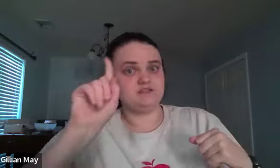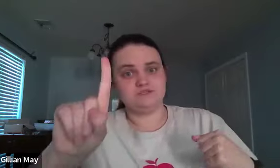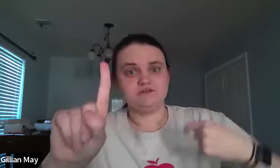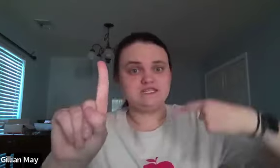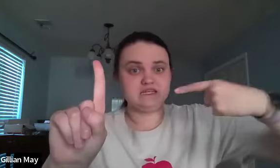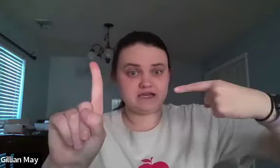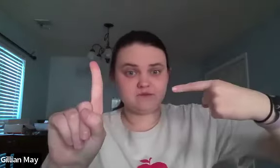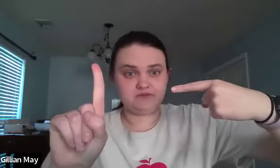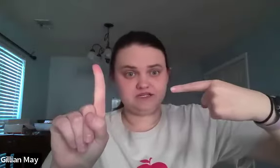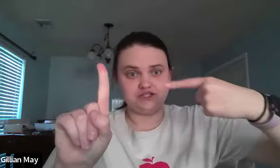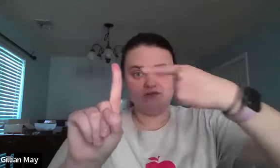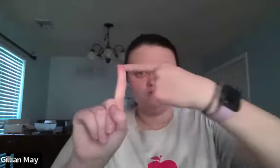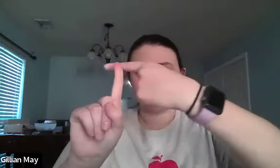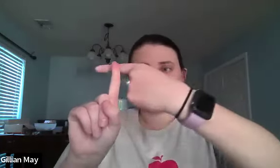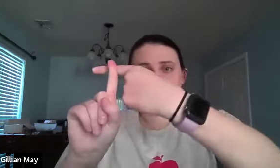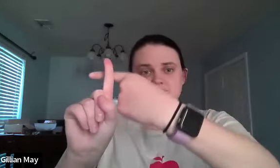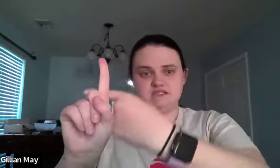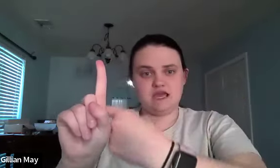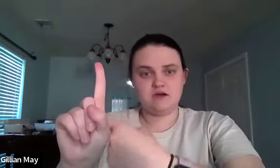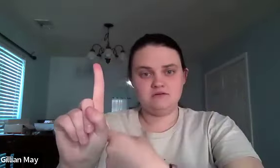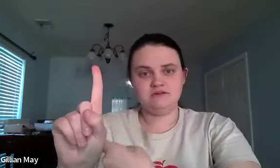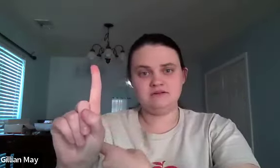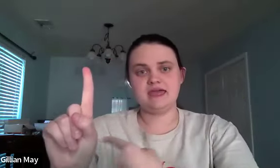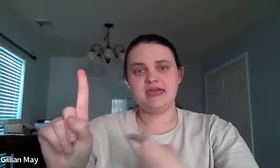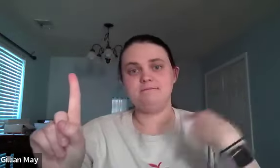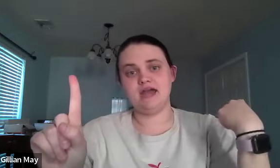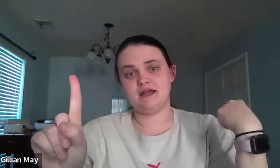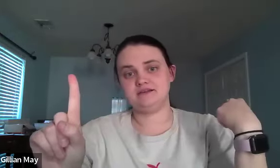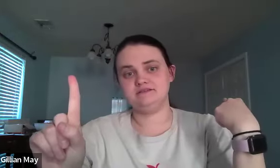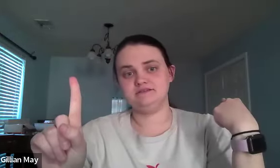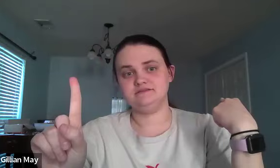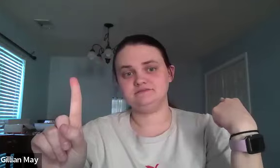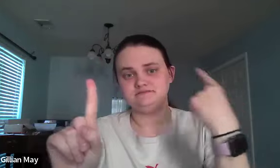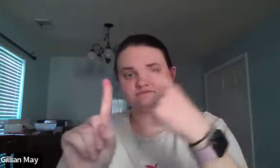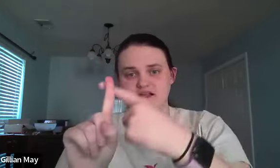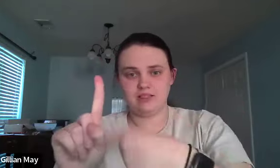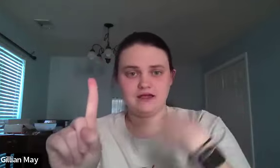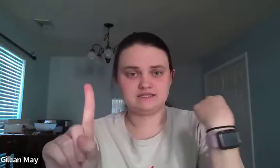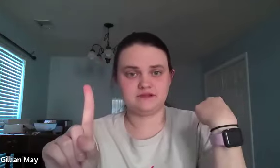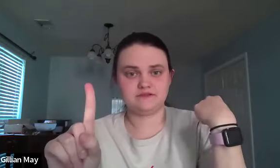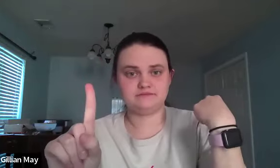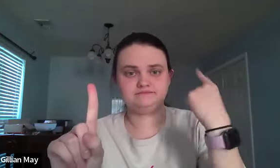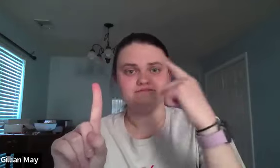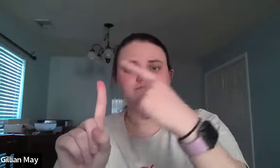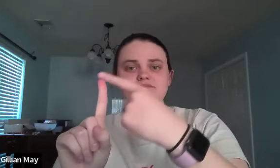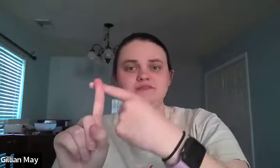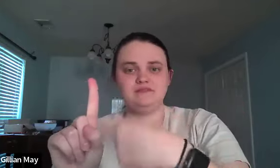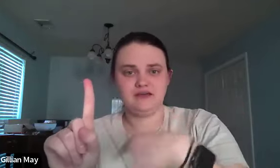we're still in this last month position. You're going to go down and back. The last month. Last